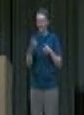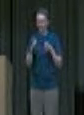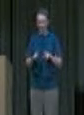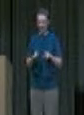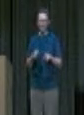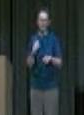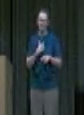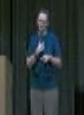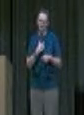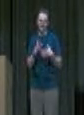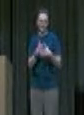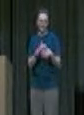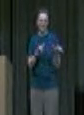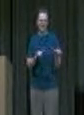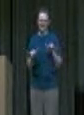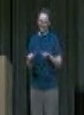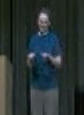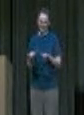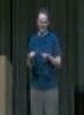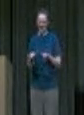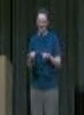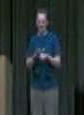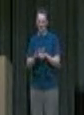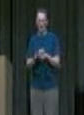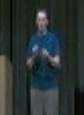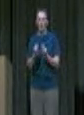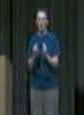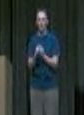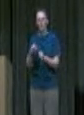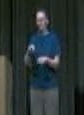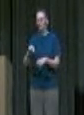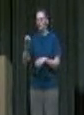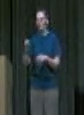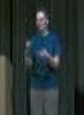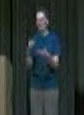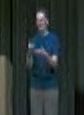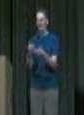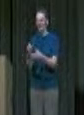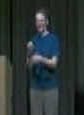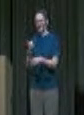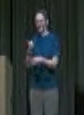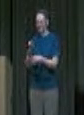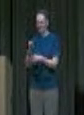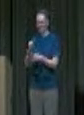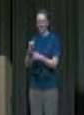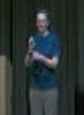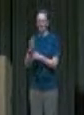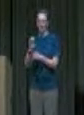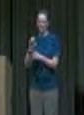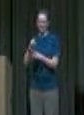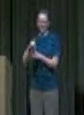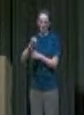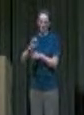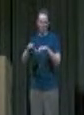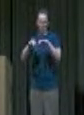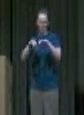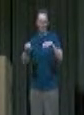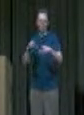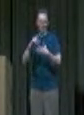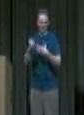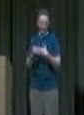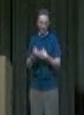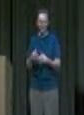occurring, and we are sharing the same footprint, is the Northside Interceptor Tunnel project. And so the City of Akron and US EPA will be working